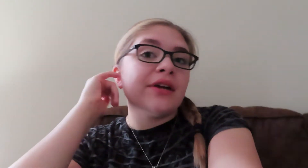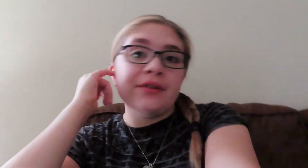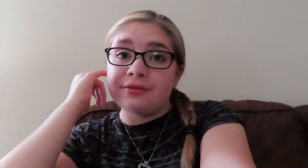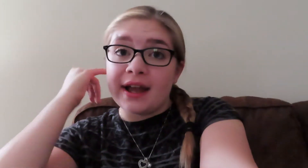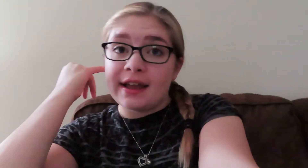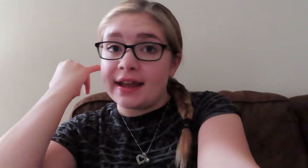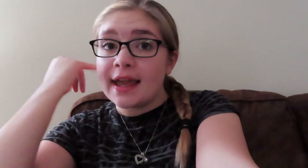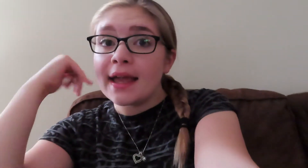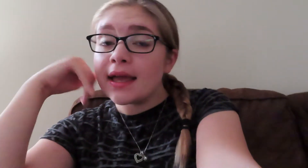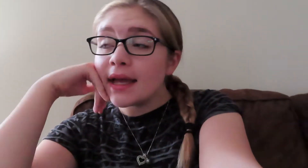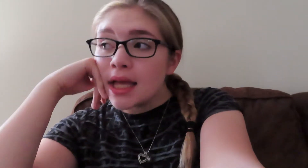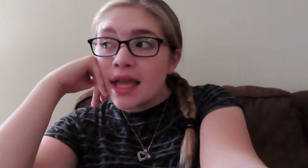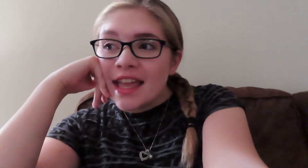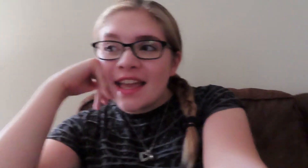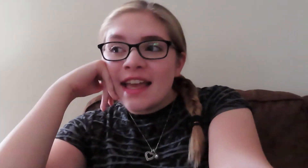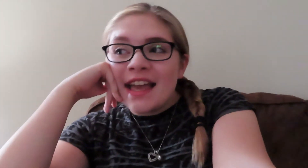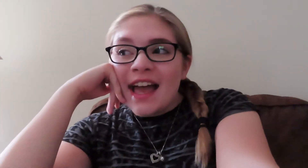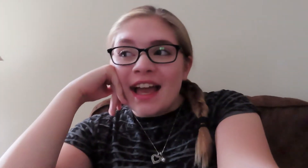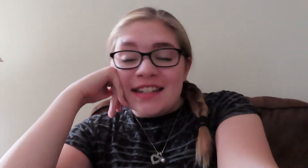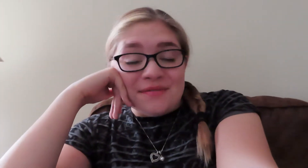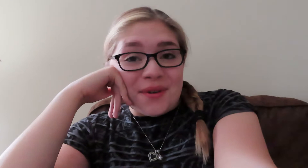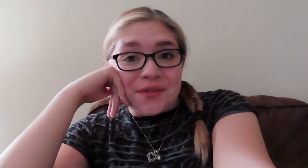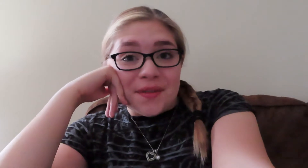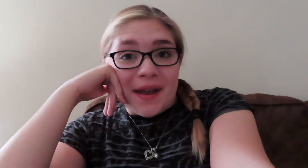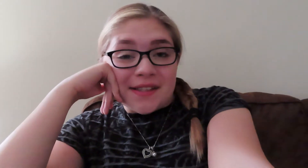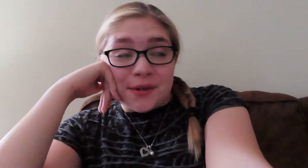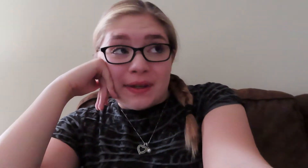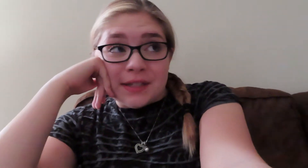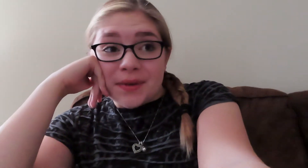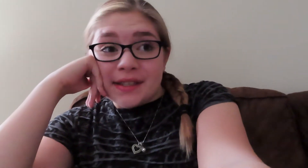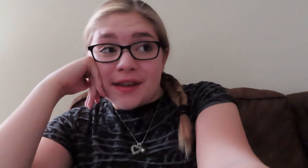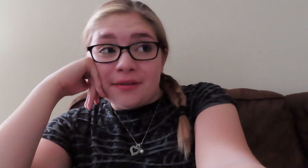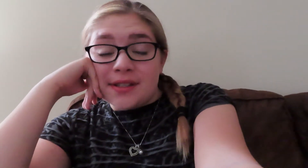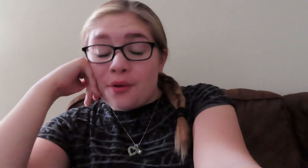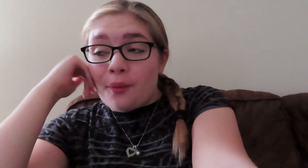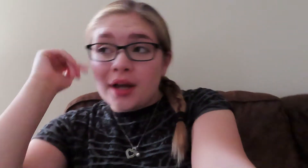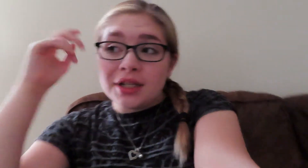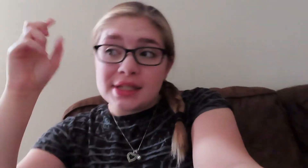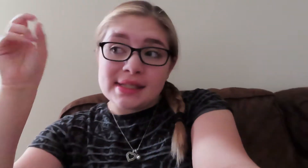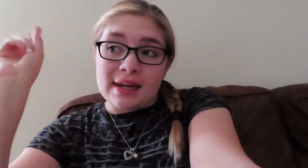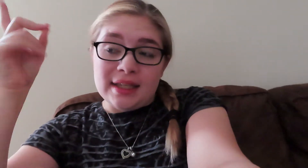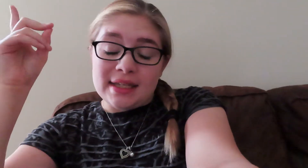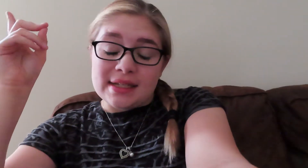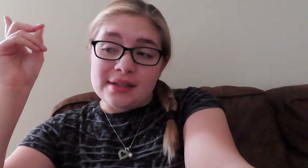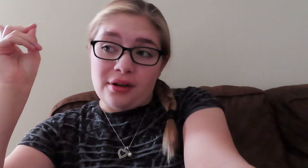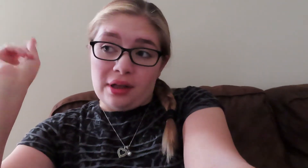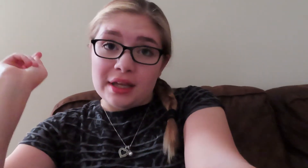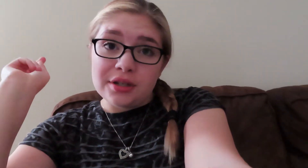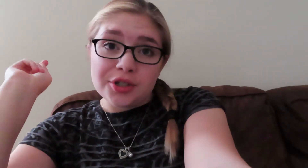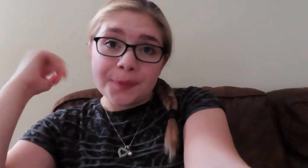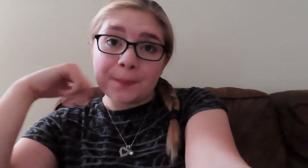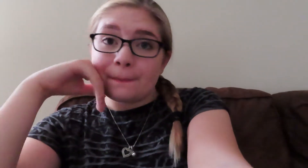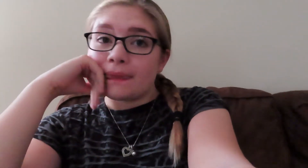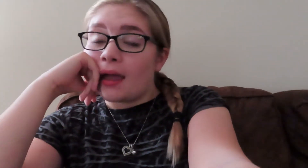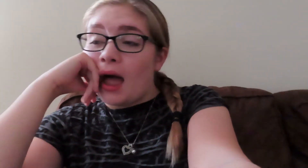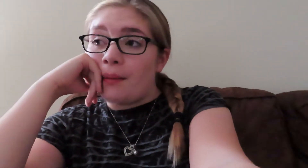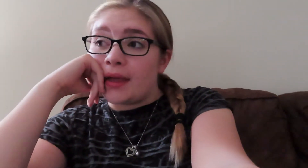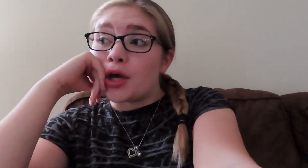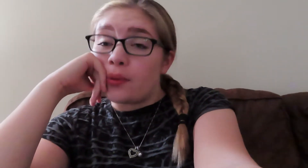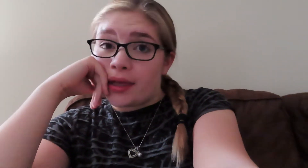every friday i didn't post for the past two weeks because i was one just settling into college um like a week